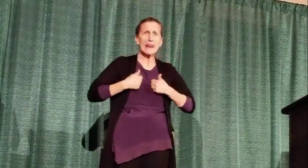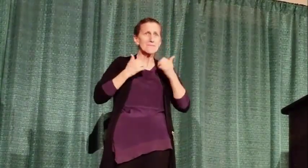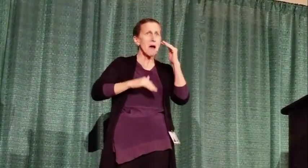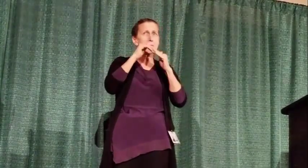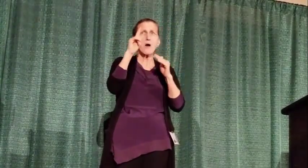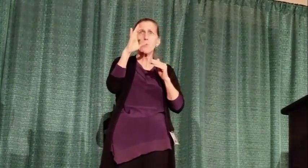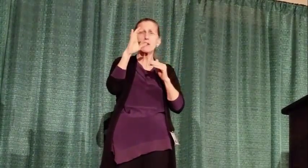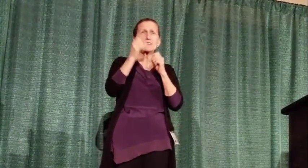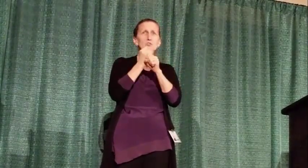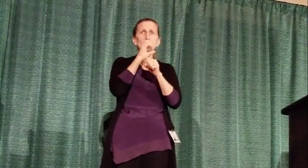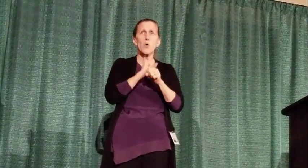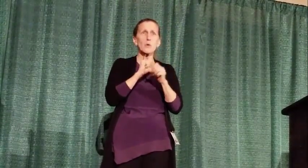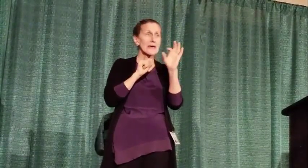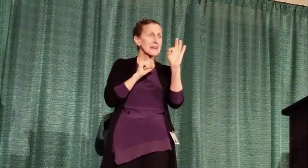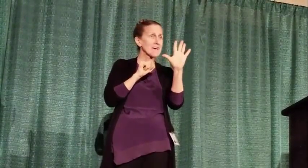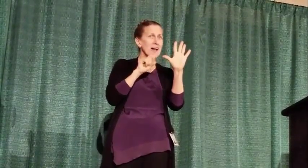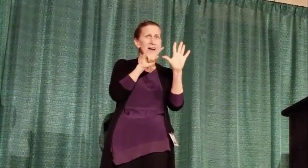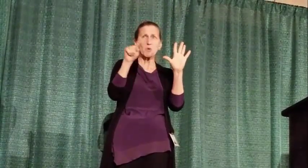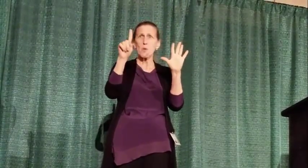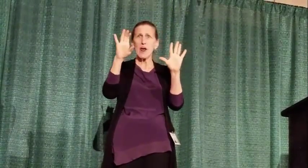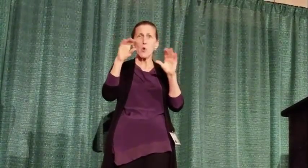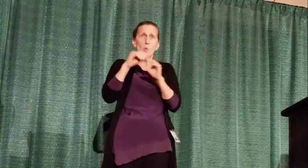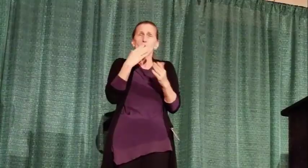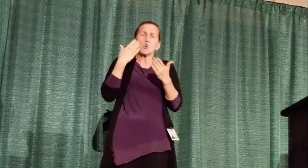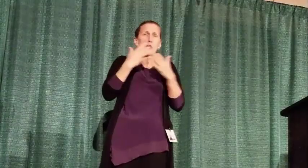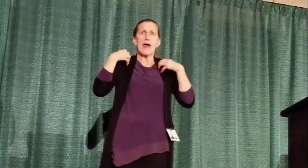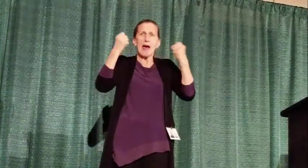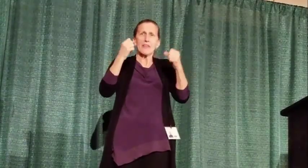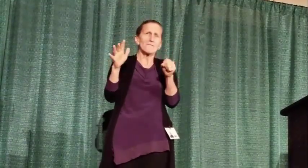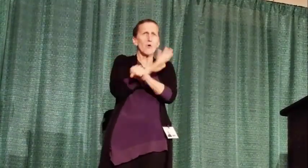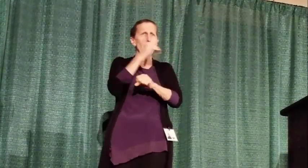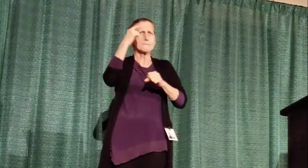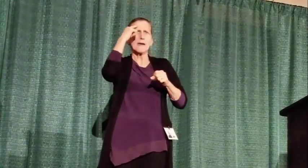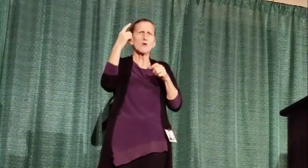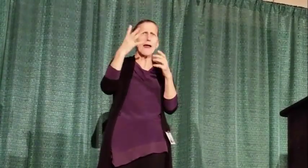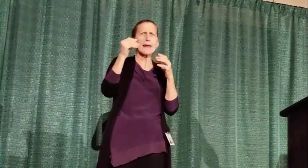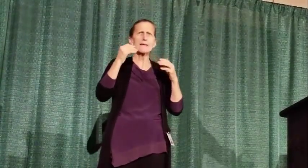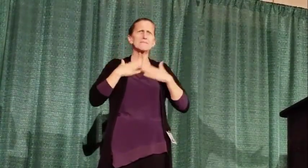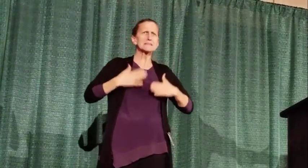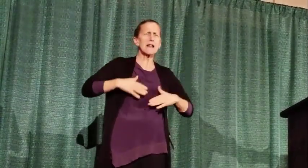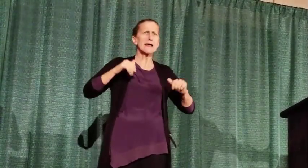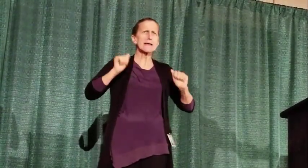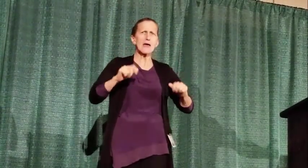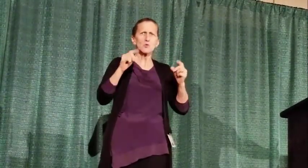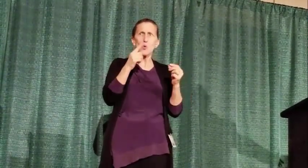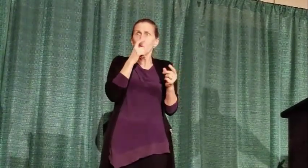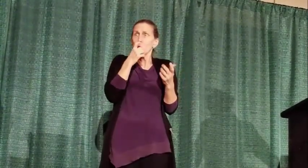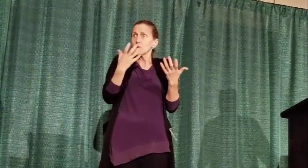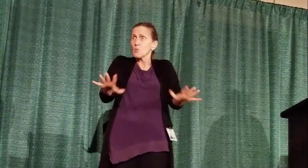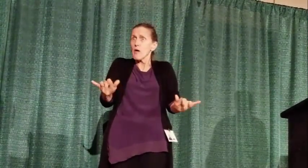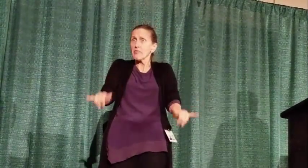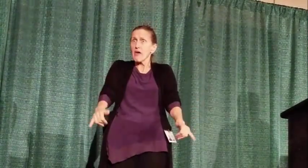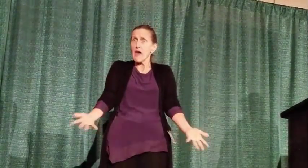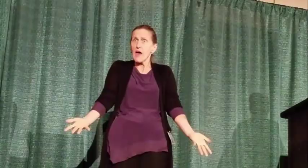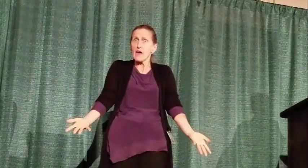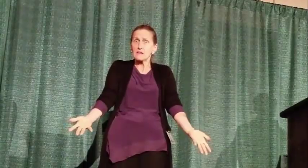that 95 to 105 year range in fantastic health with our full mental and physical faculties intact. And who doesn't want to take advantage of that?